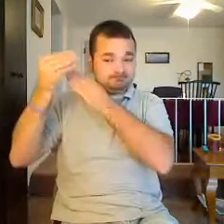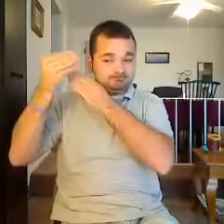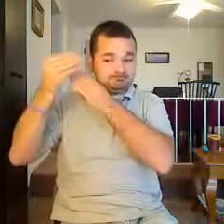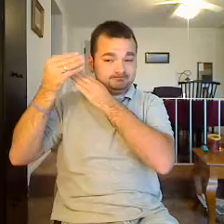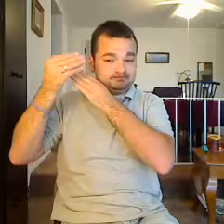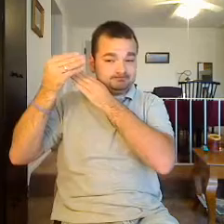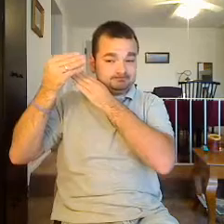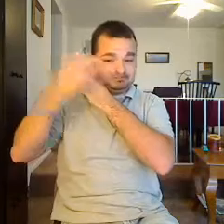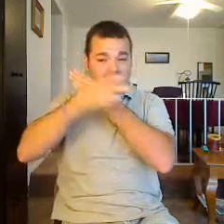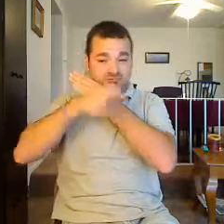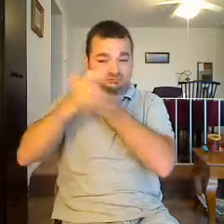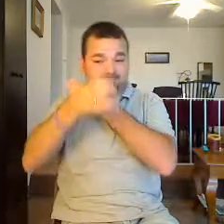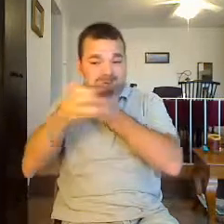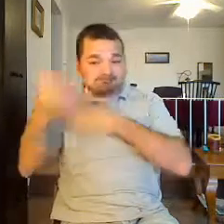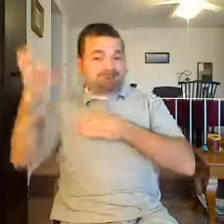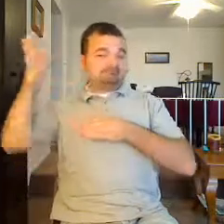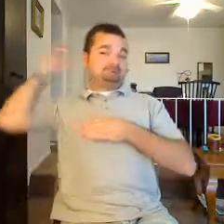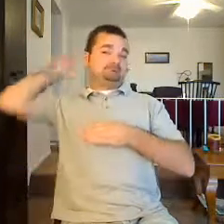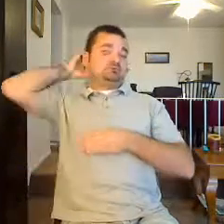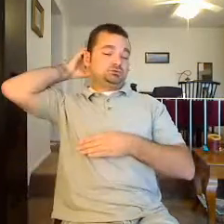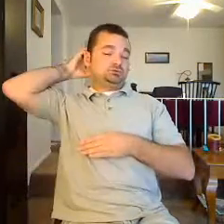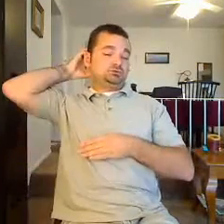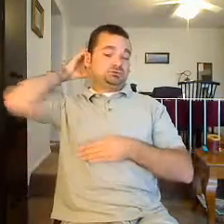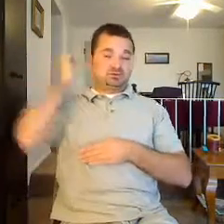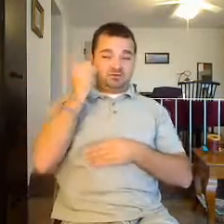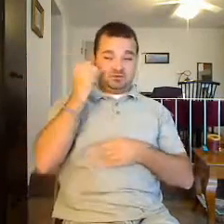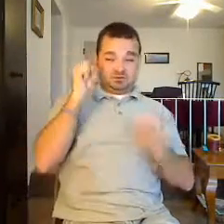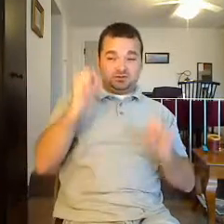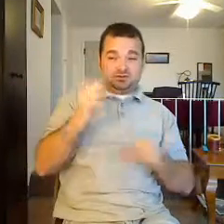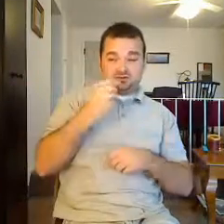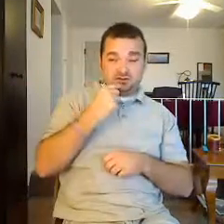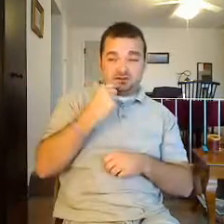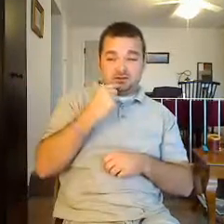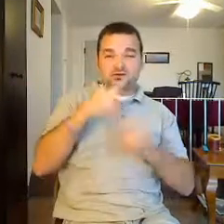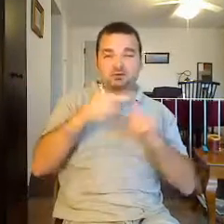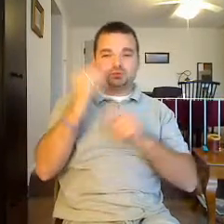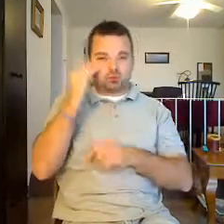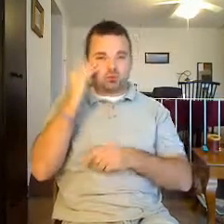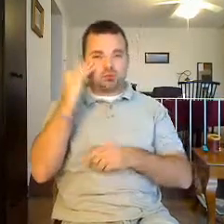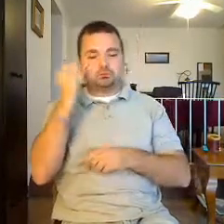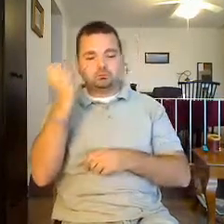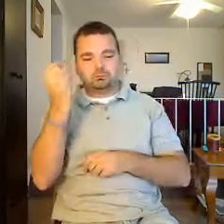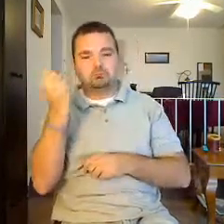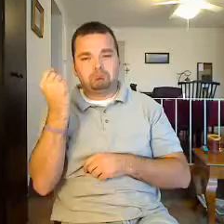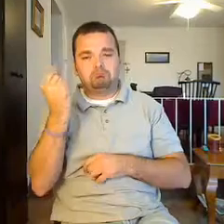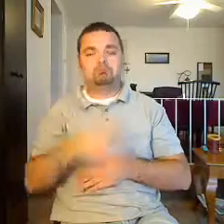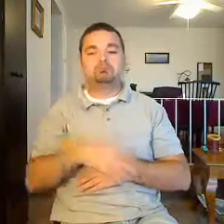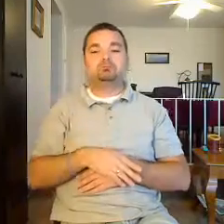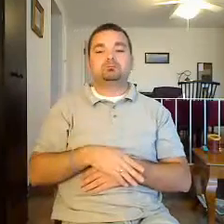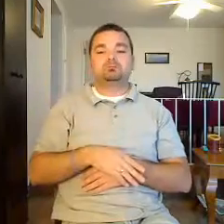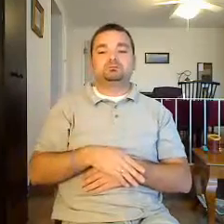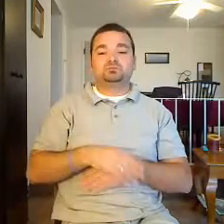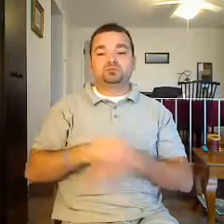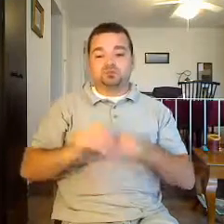main points of a lecture to yourself, you know whether you understand the material, and you increase your ability to remember it.